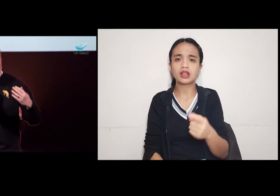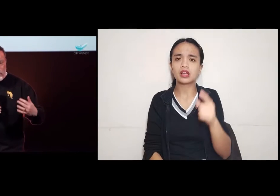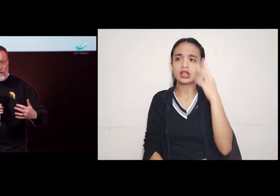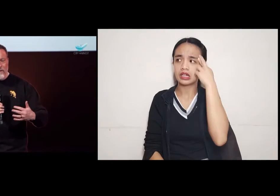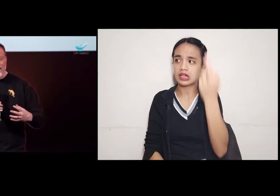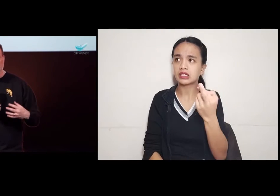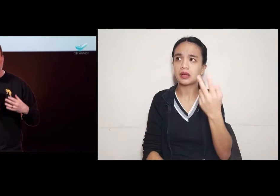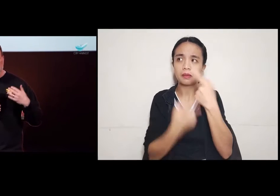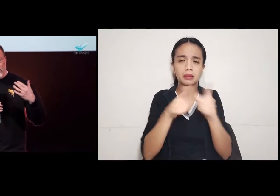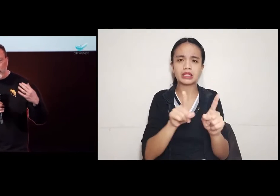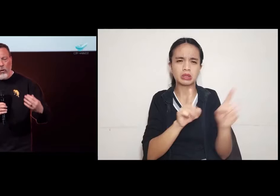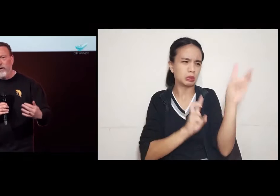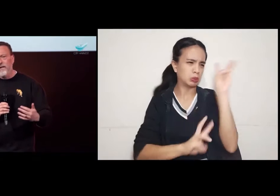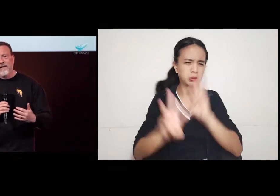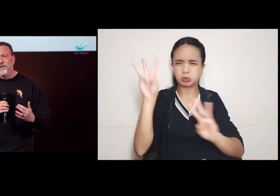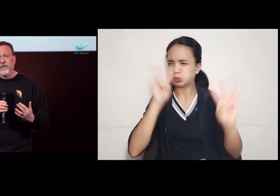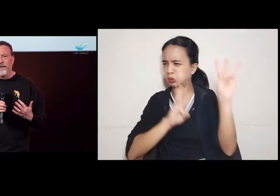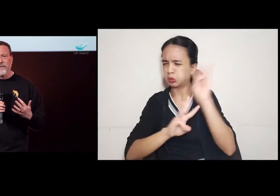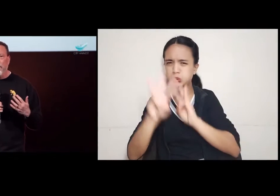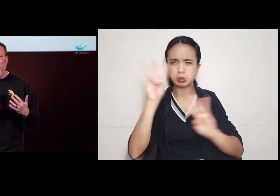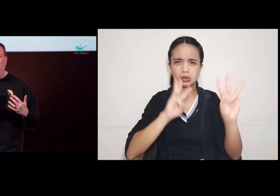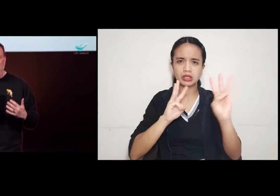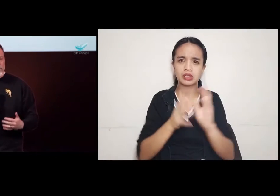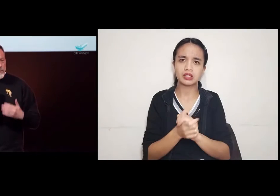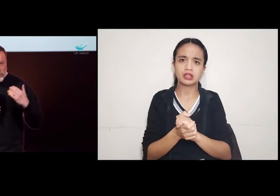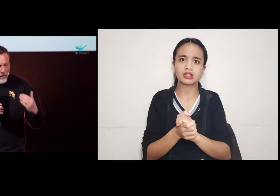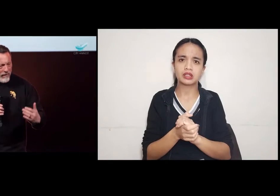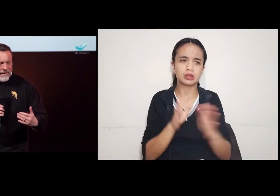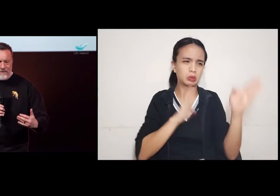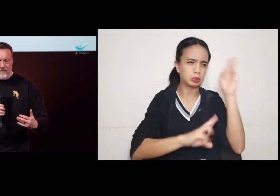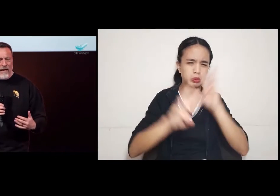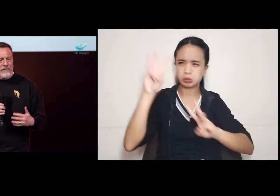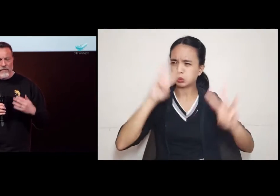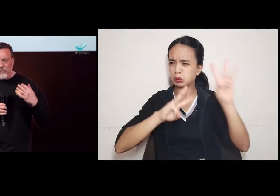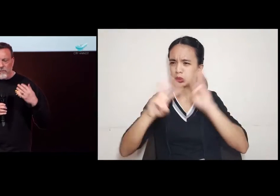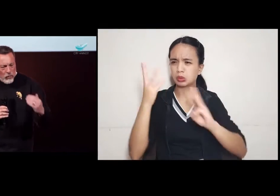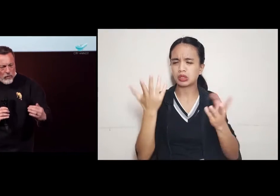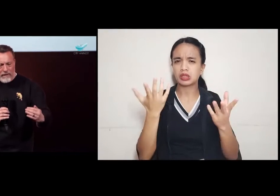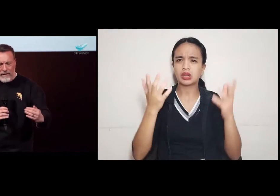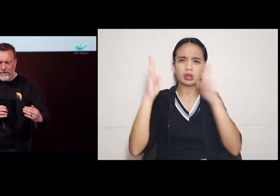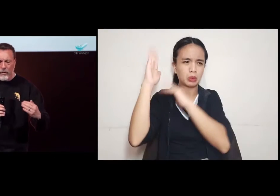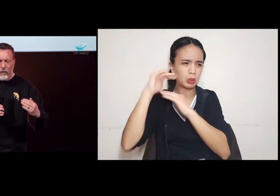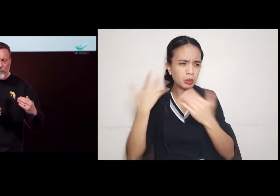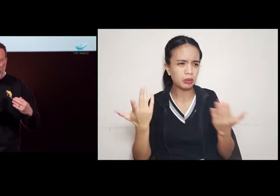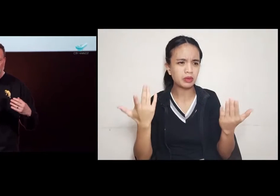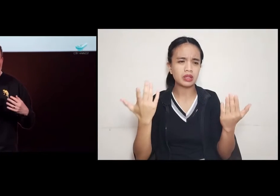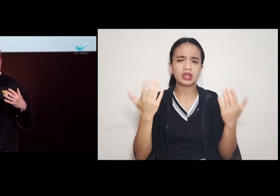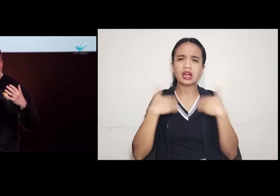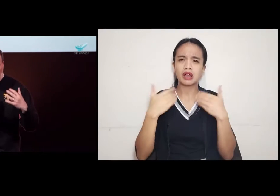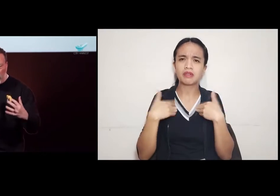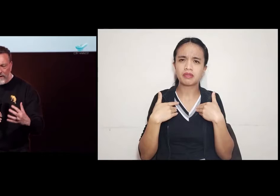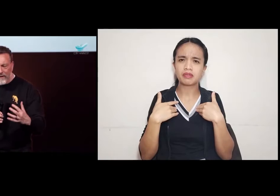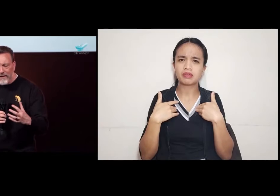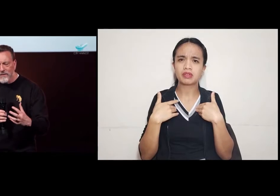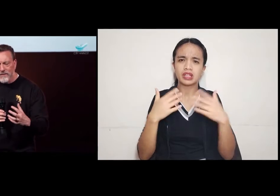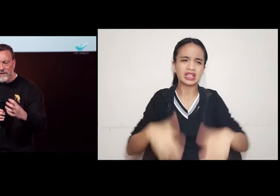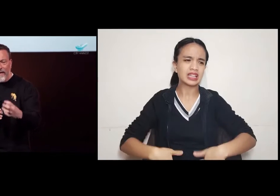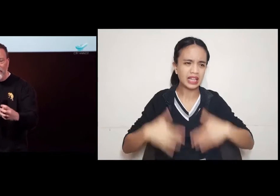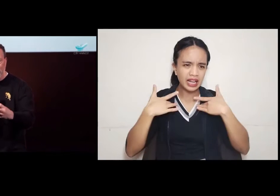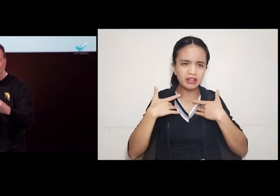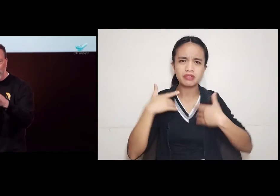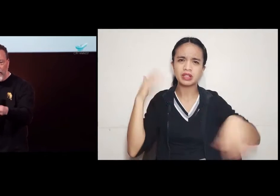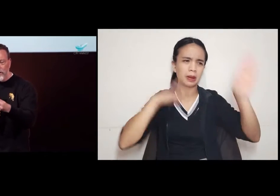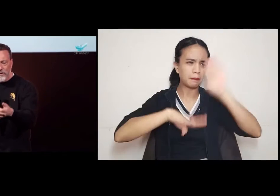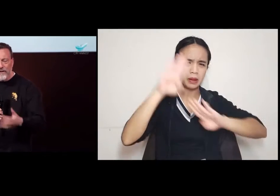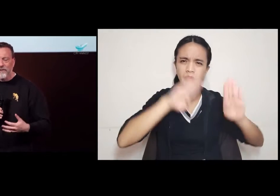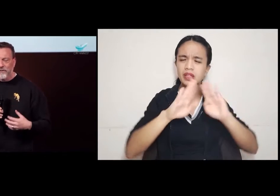don't even realize it, but you've been warring against me. You've been warring against love, and you've been warring against hope. You've been warring against the